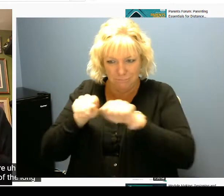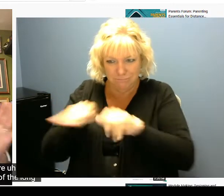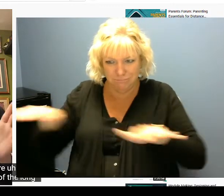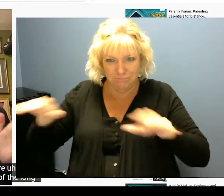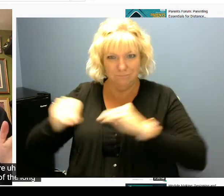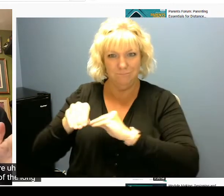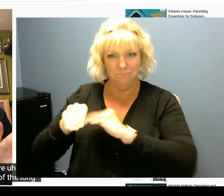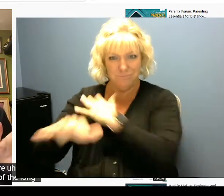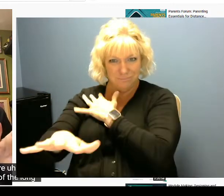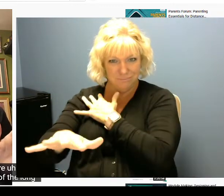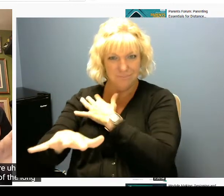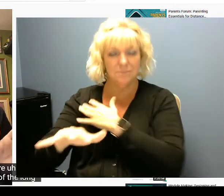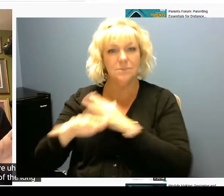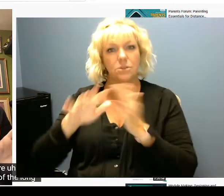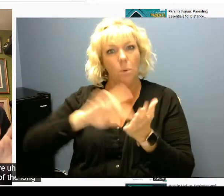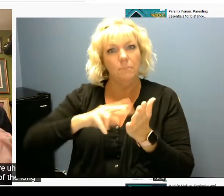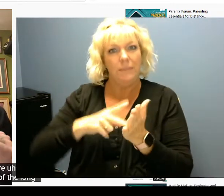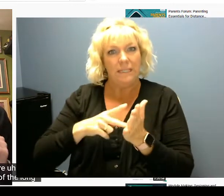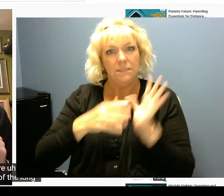But again, that connection to nature.